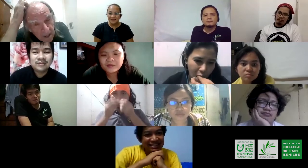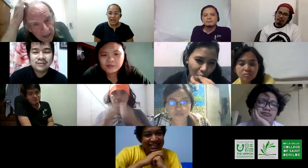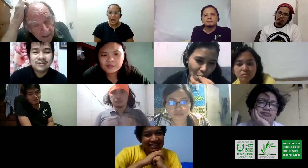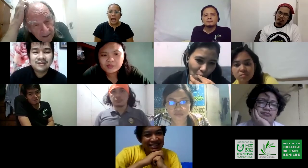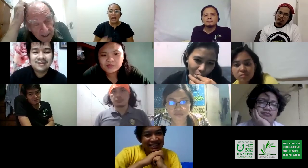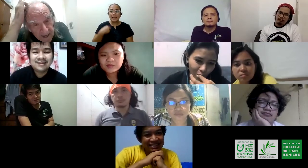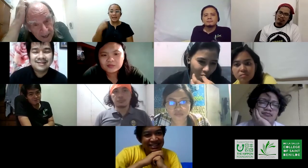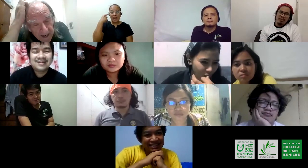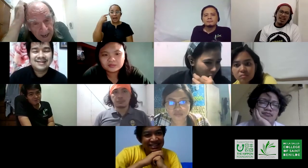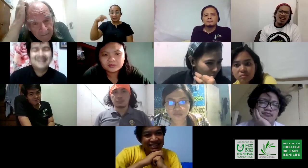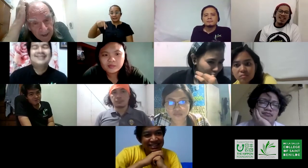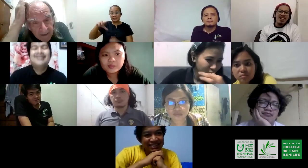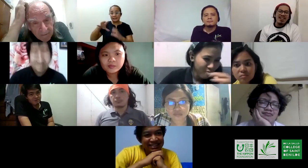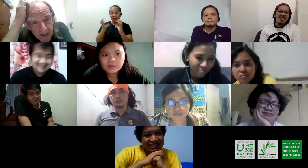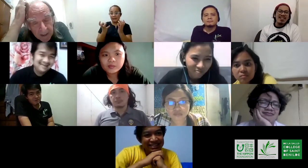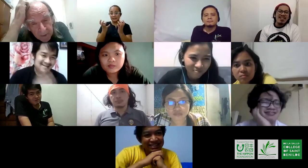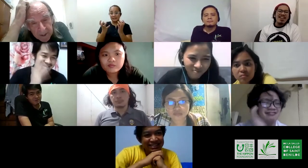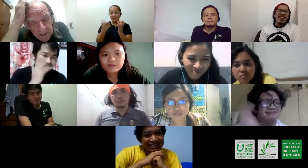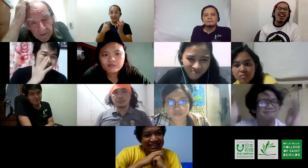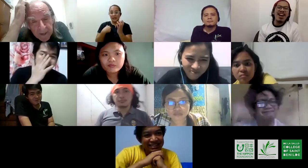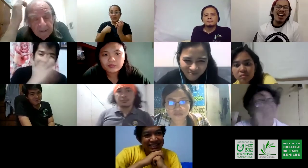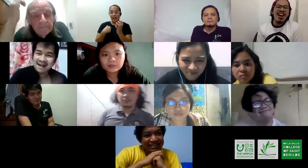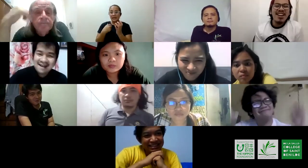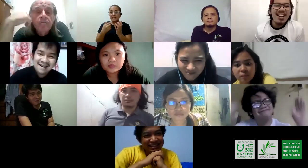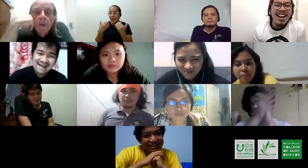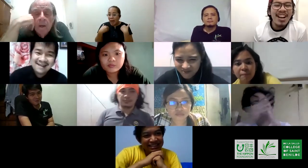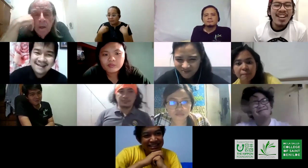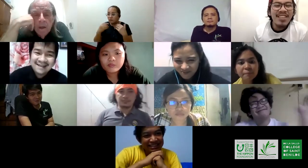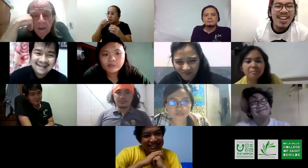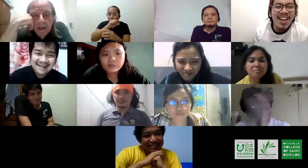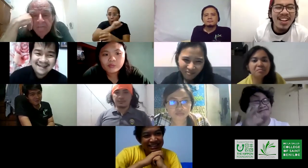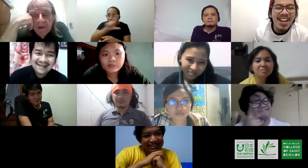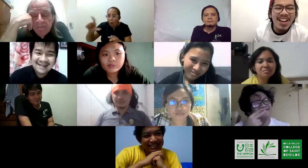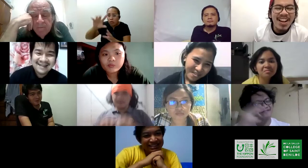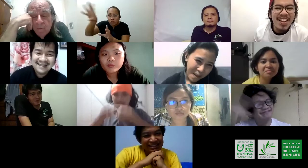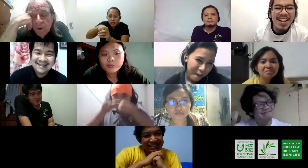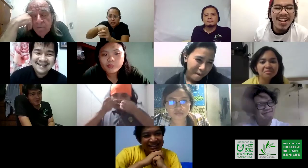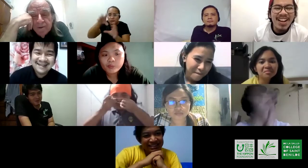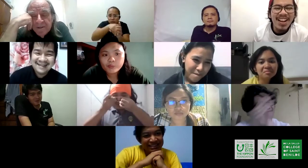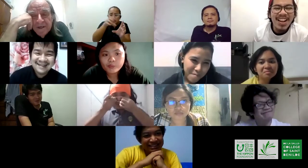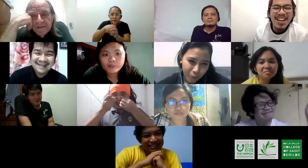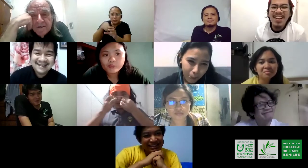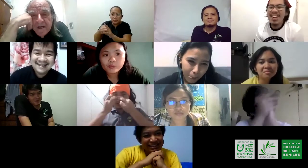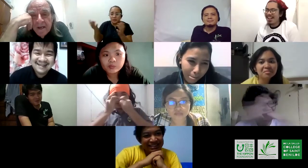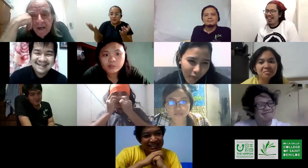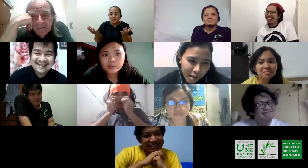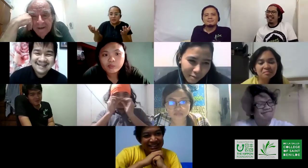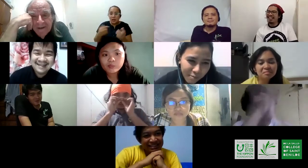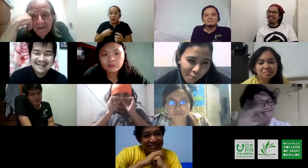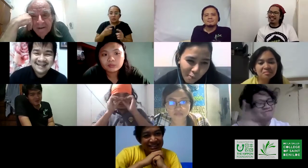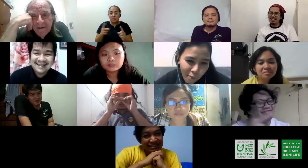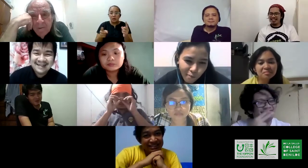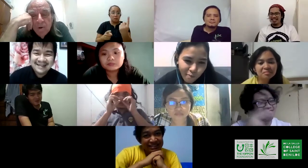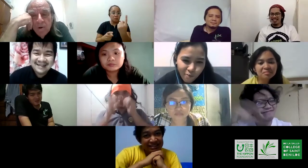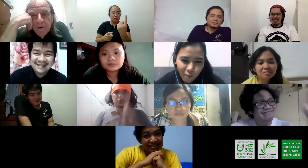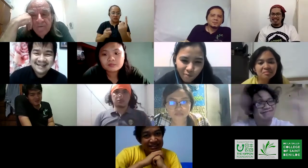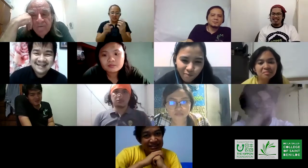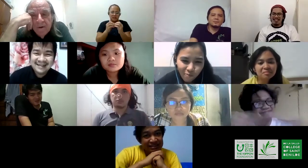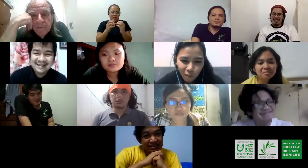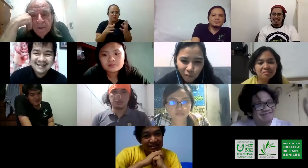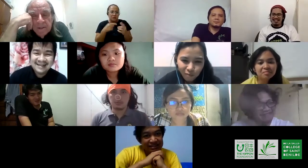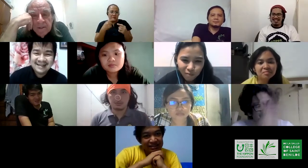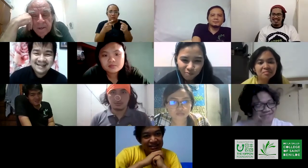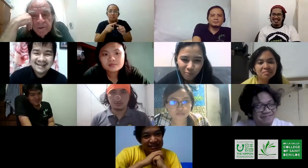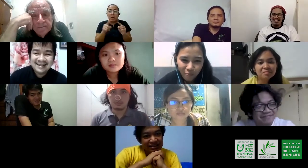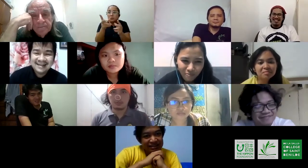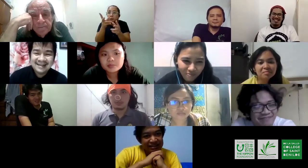as a class and having everybody participate, even if one person doesn't say a lot, they will learn